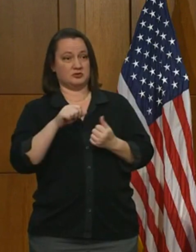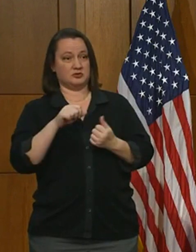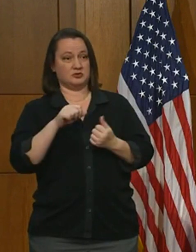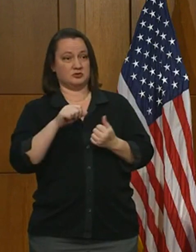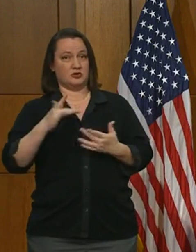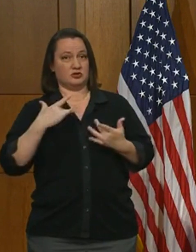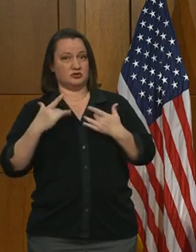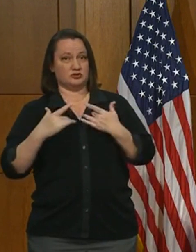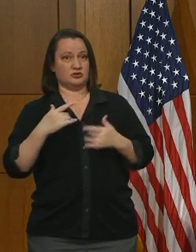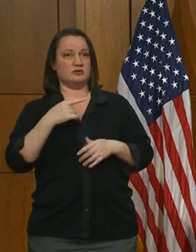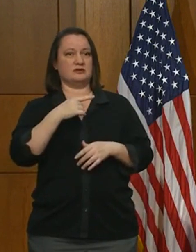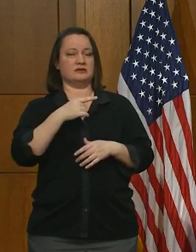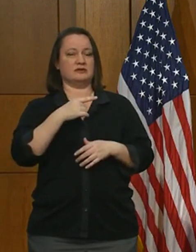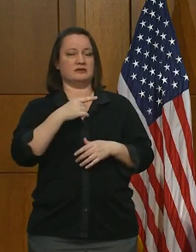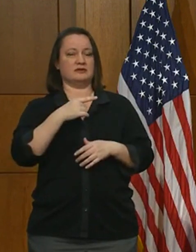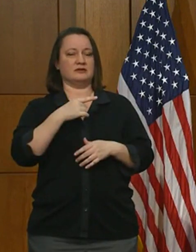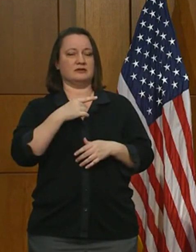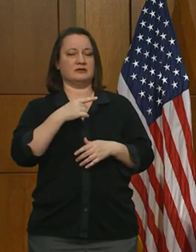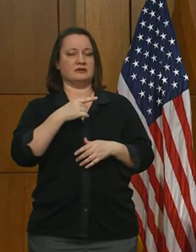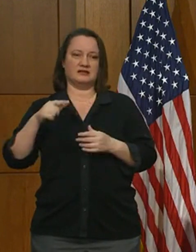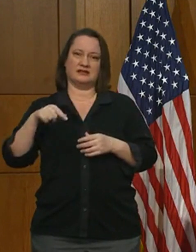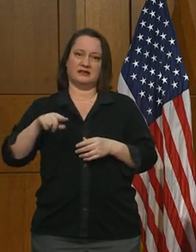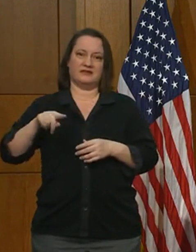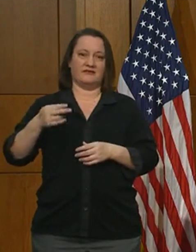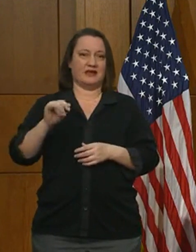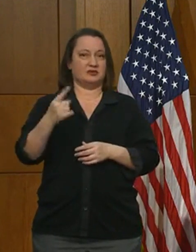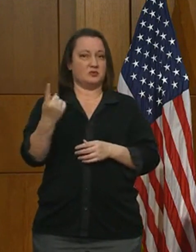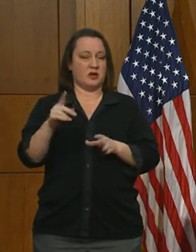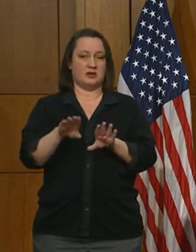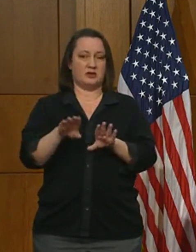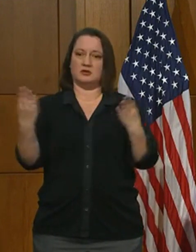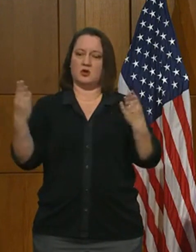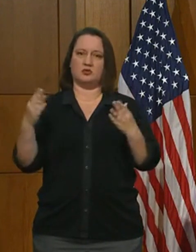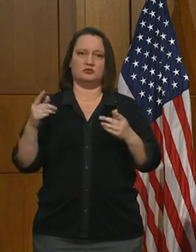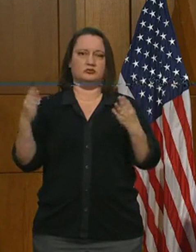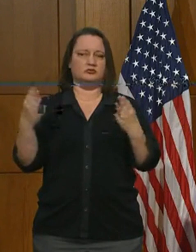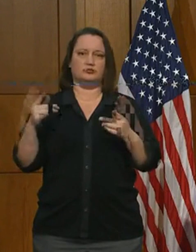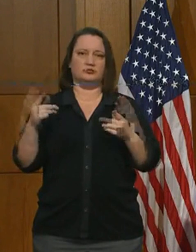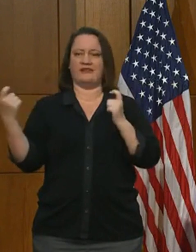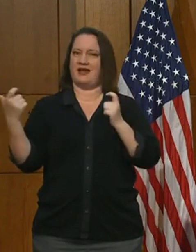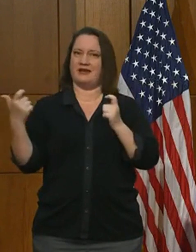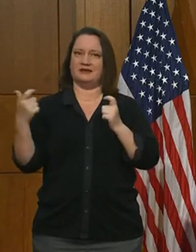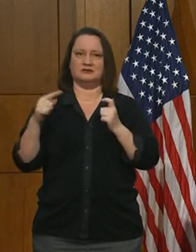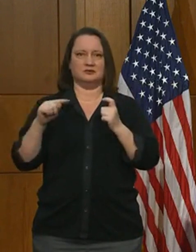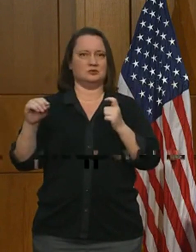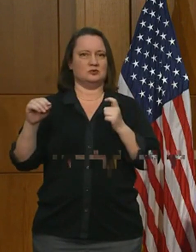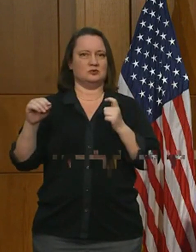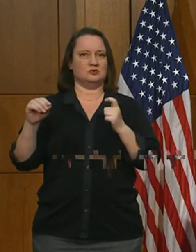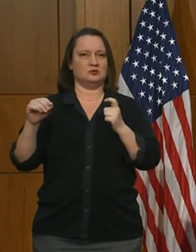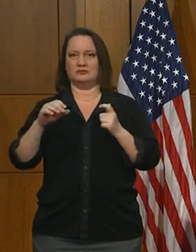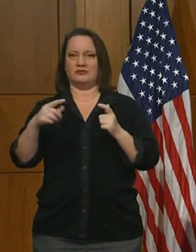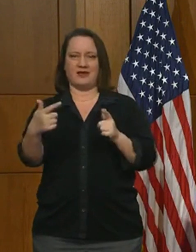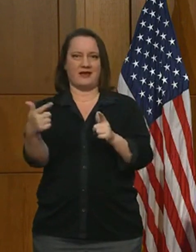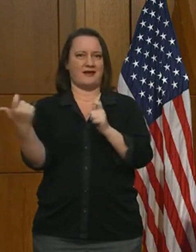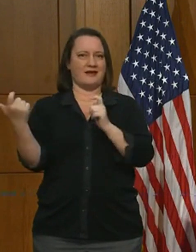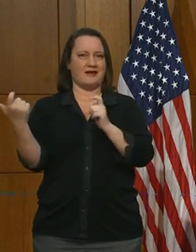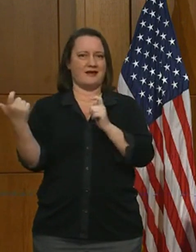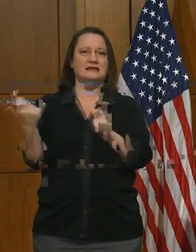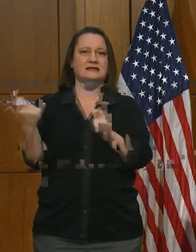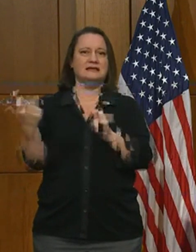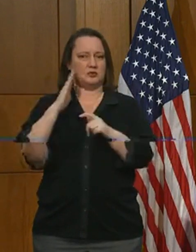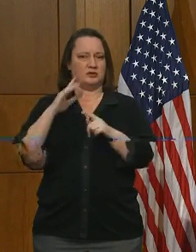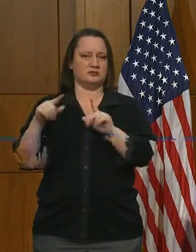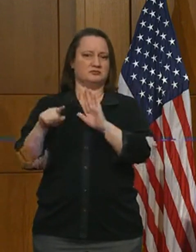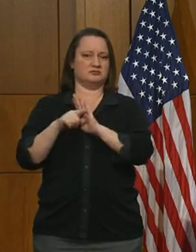you're moving too soon concerning opening Virginia and its effect on Black and brown people. And then I had a couple questions